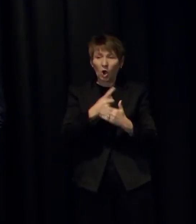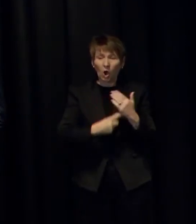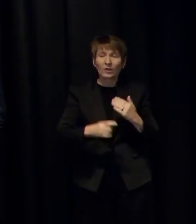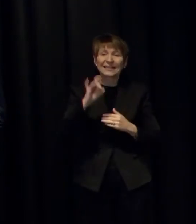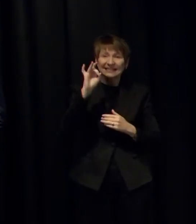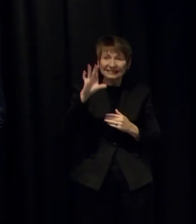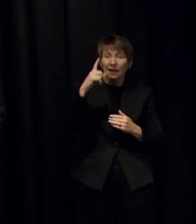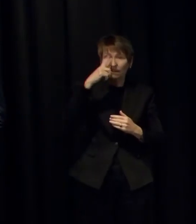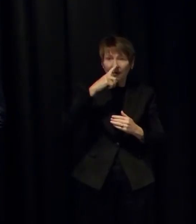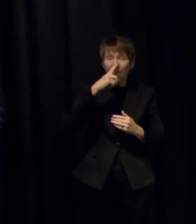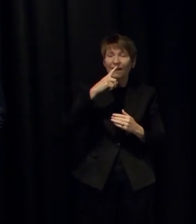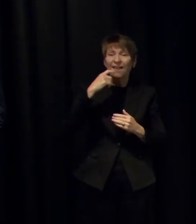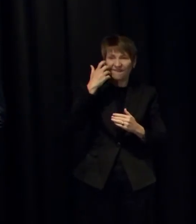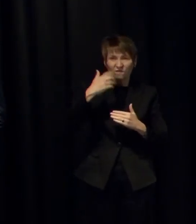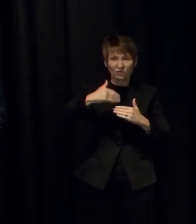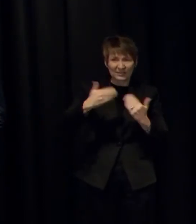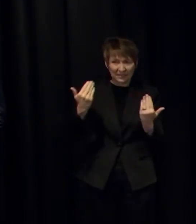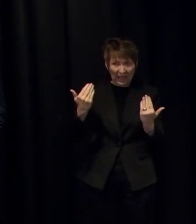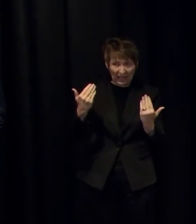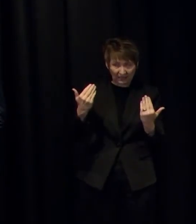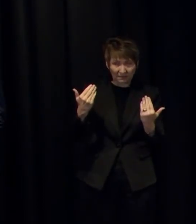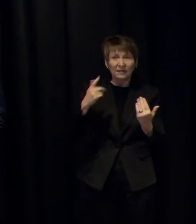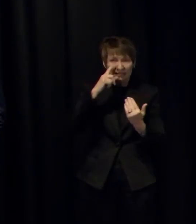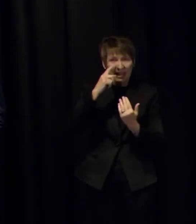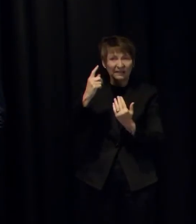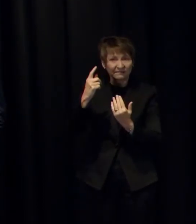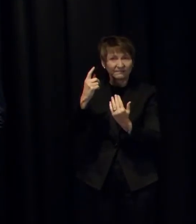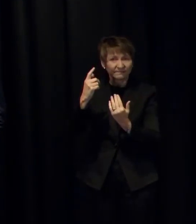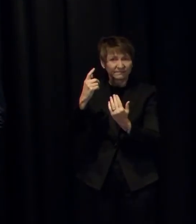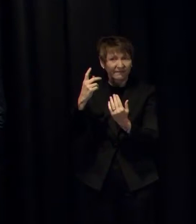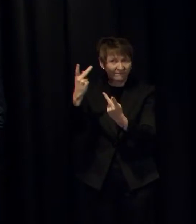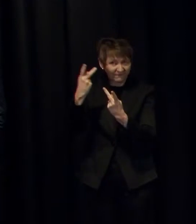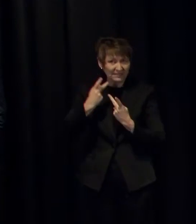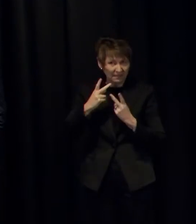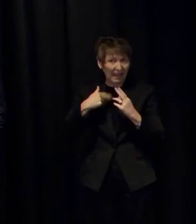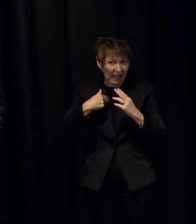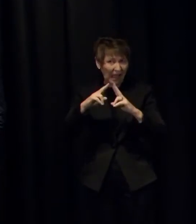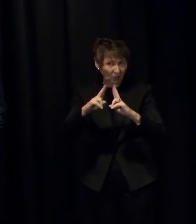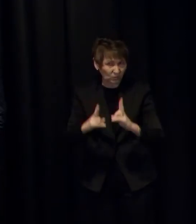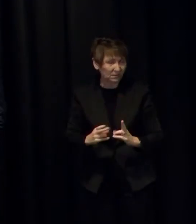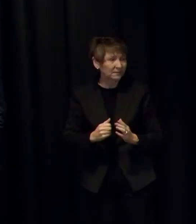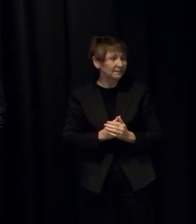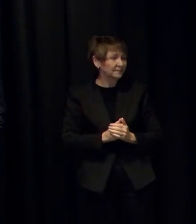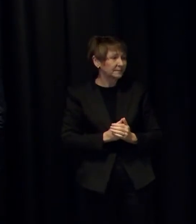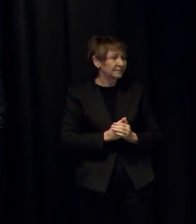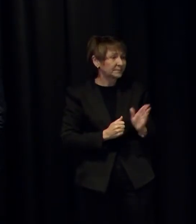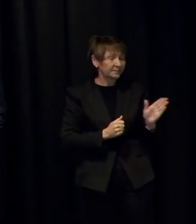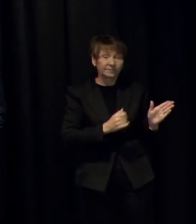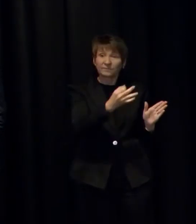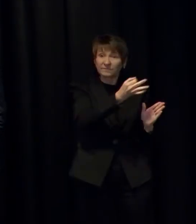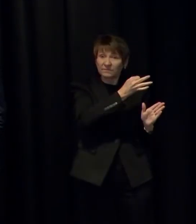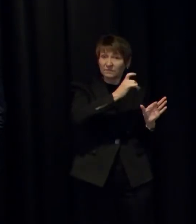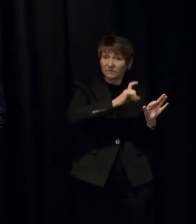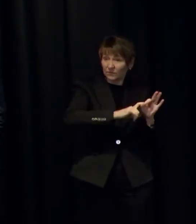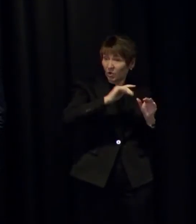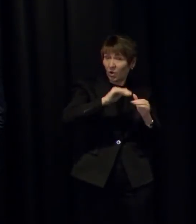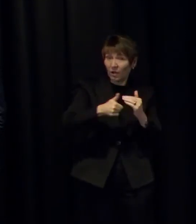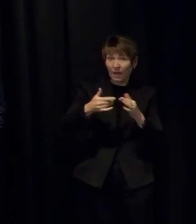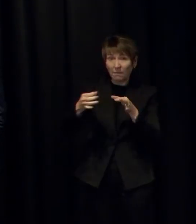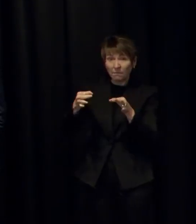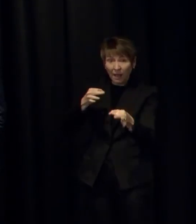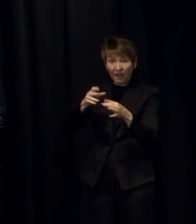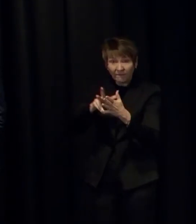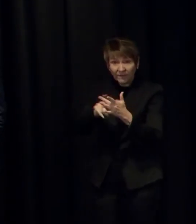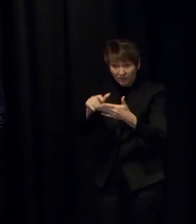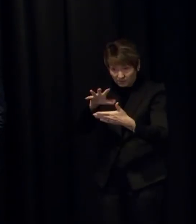no mention of any change there. Is that the case? It's not. No, the only changes to the roadmap are the ones that I've read out. The rest of the roadmap stands. Can you understand why there might be some in the